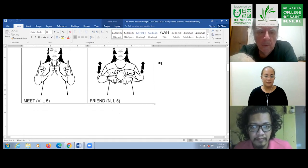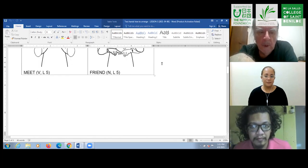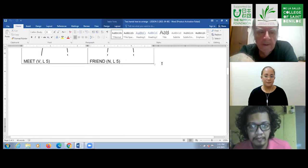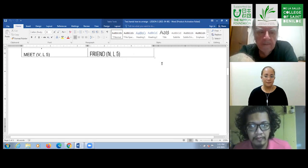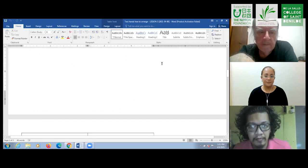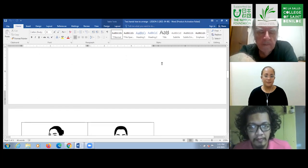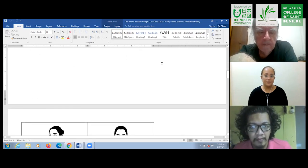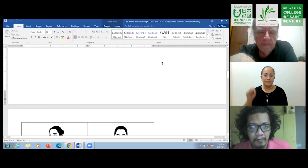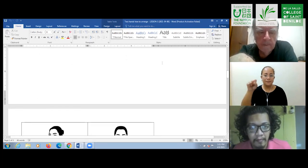yeah.